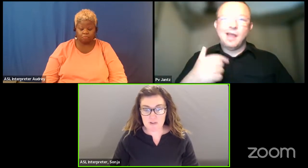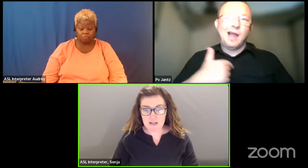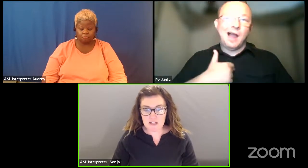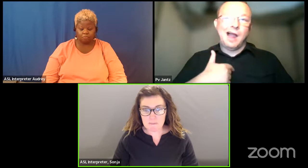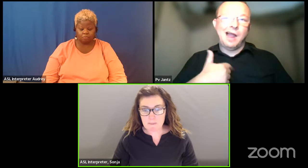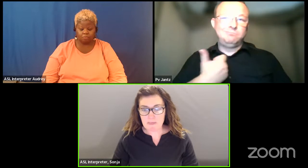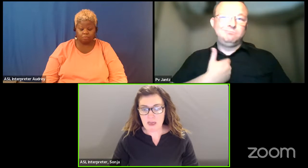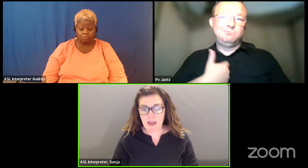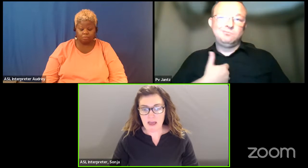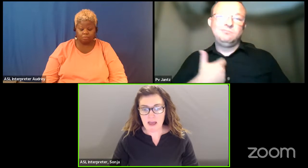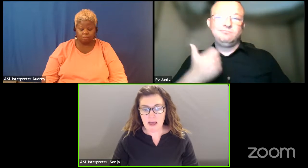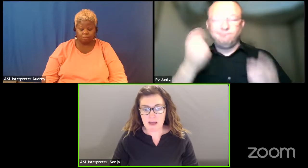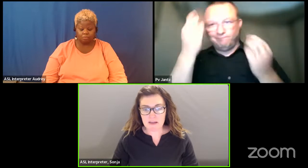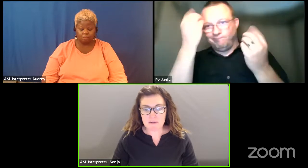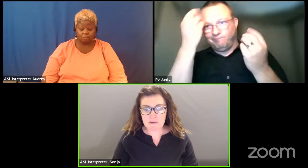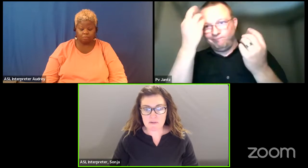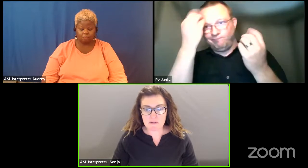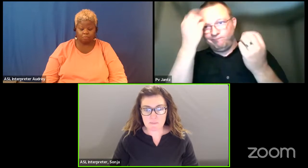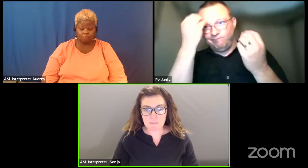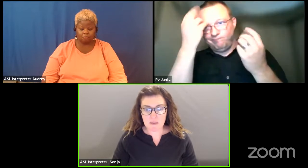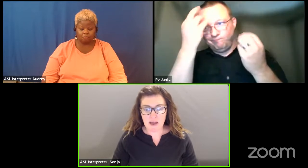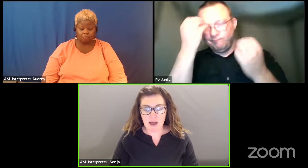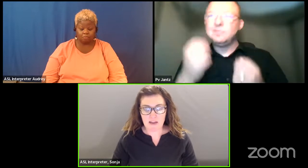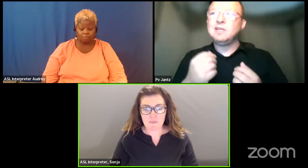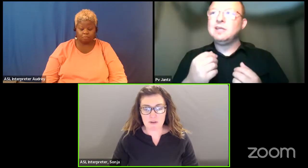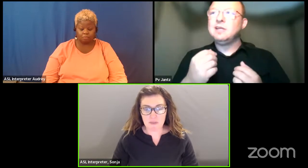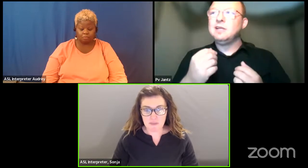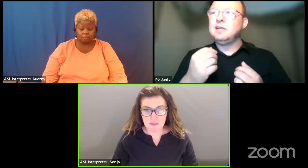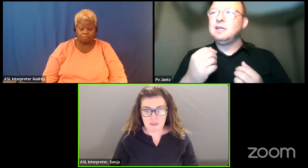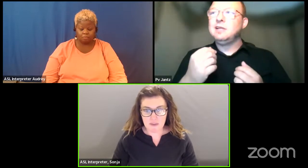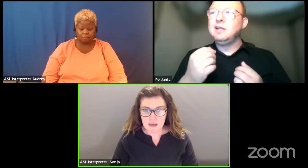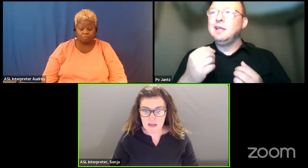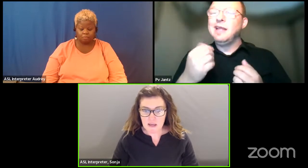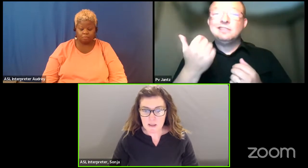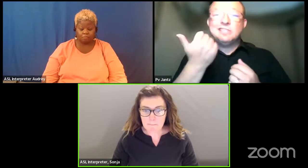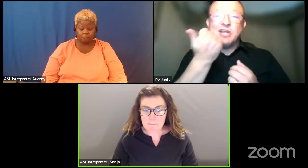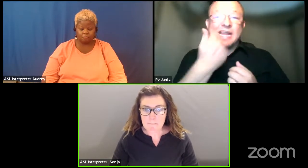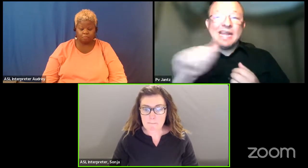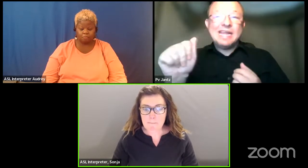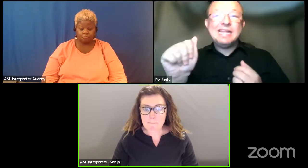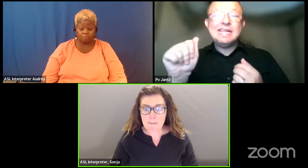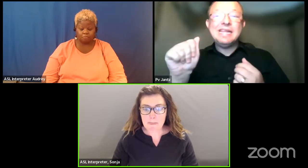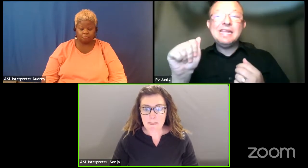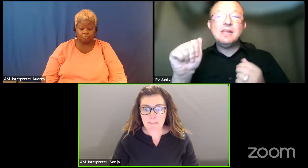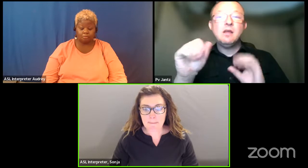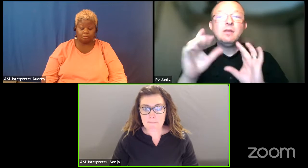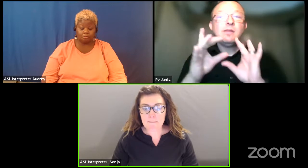to proceed. And I have been thinking,